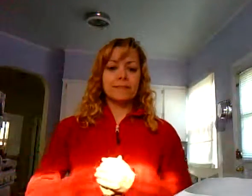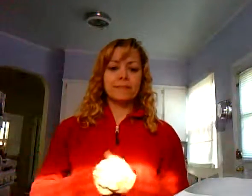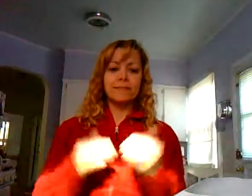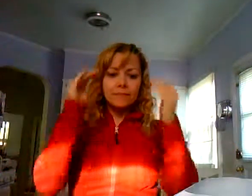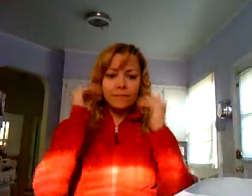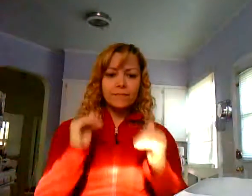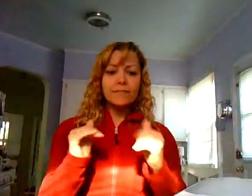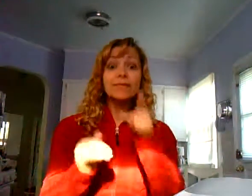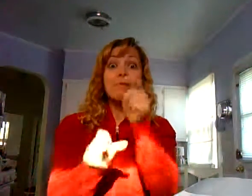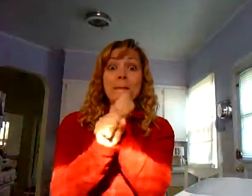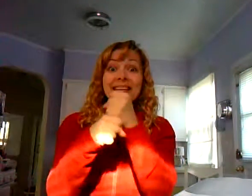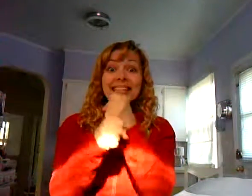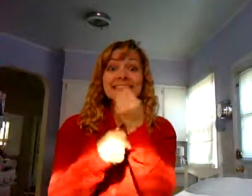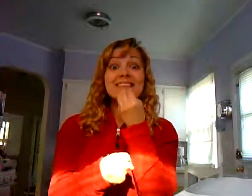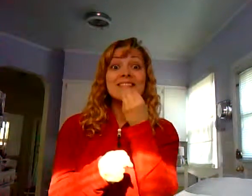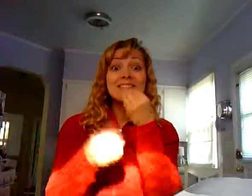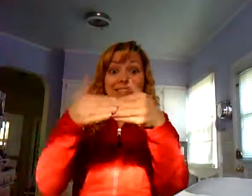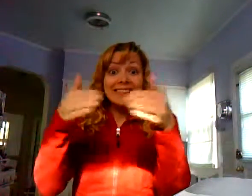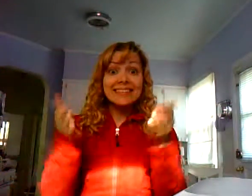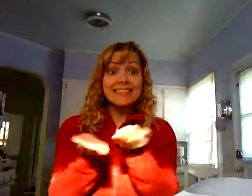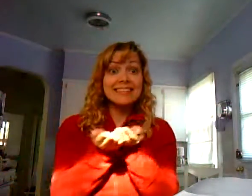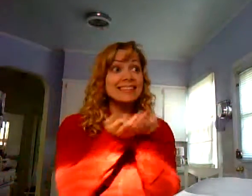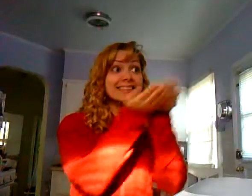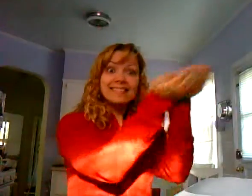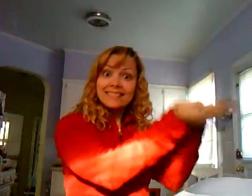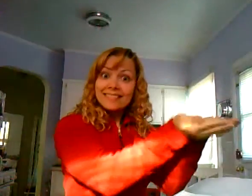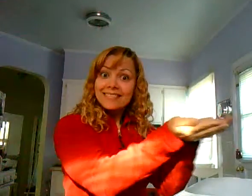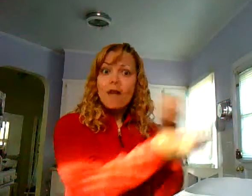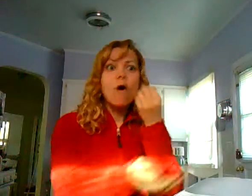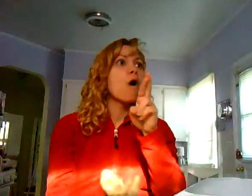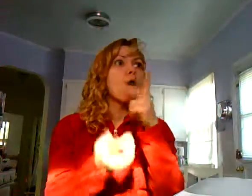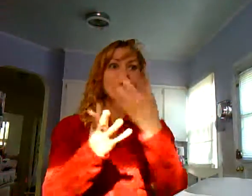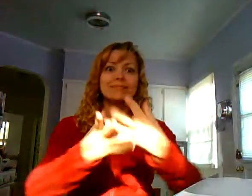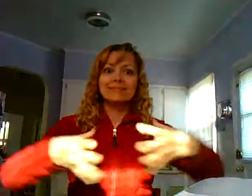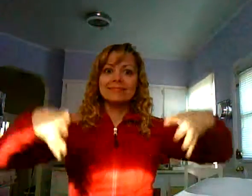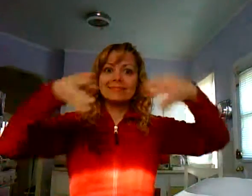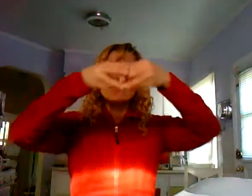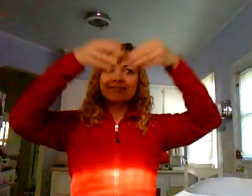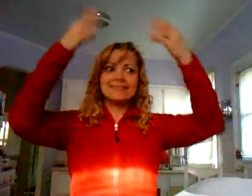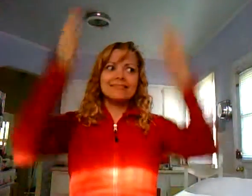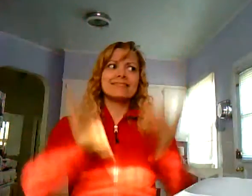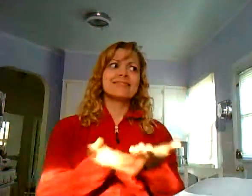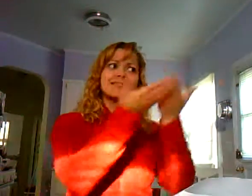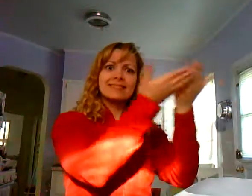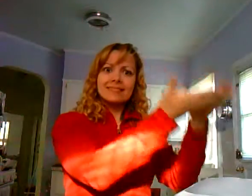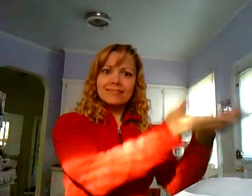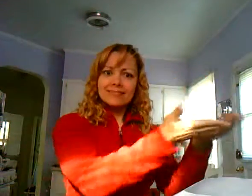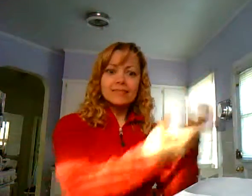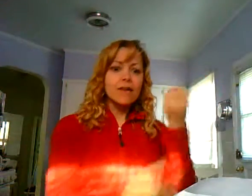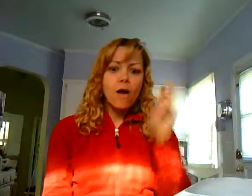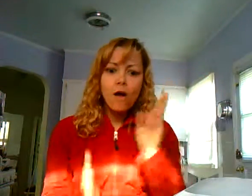What do you need to do for example to encourage people. You could cook something. Make a nice food basket.